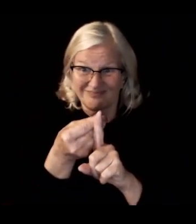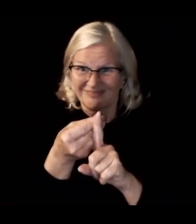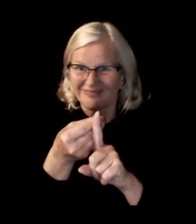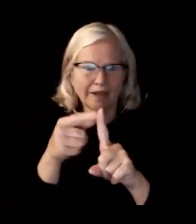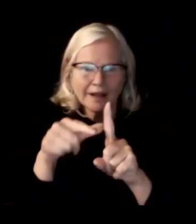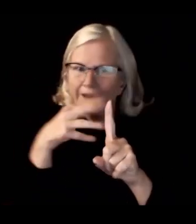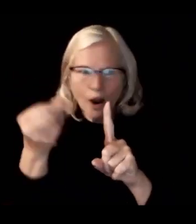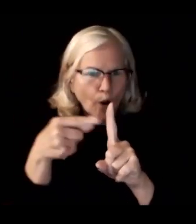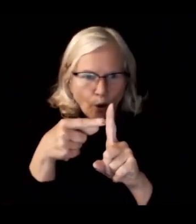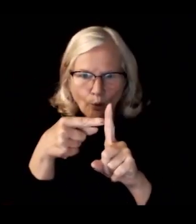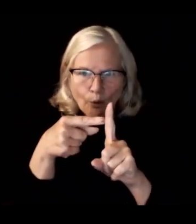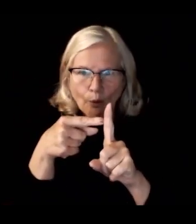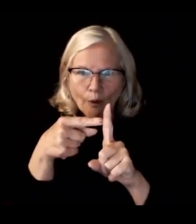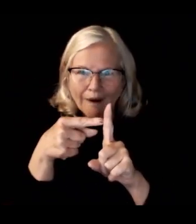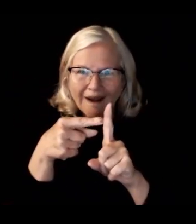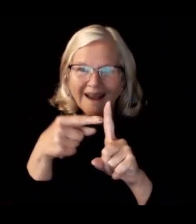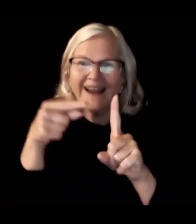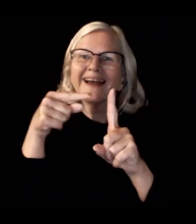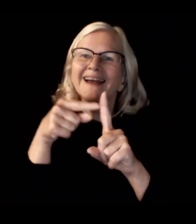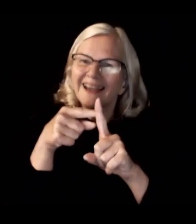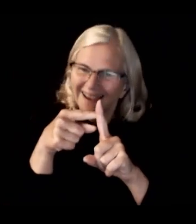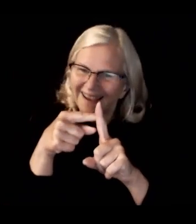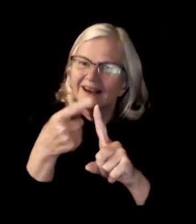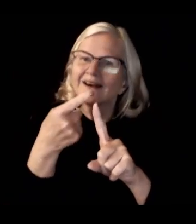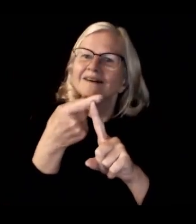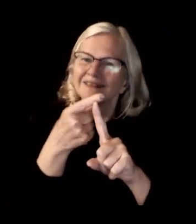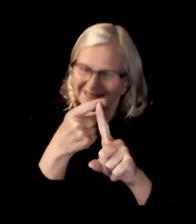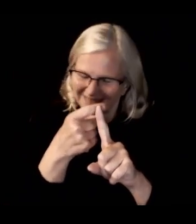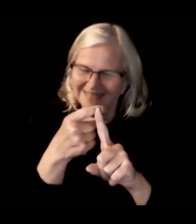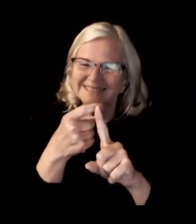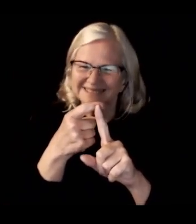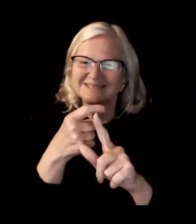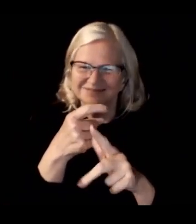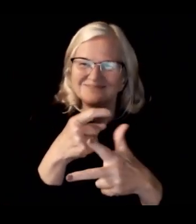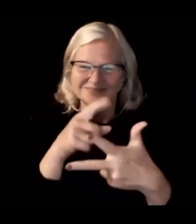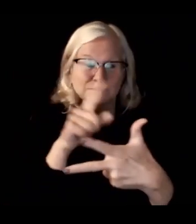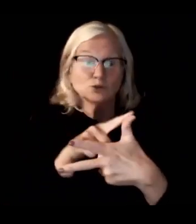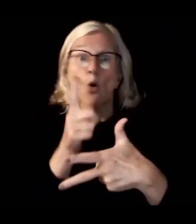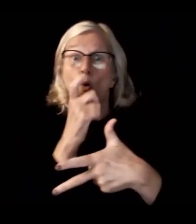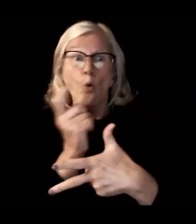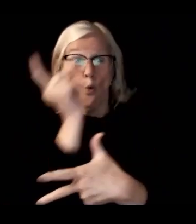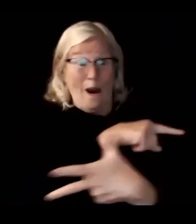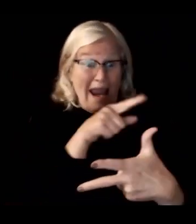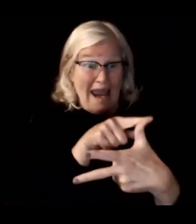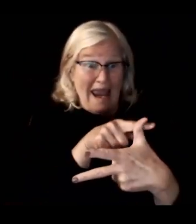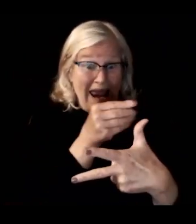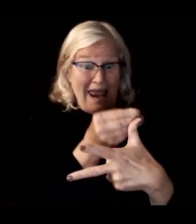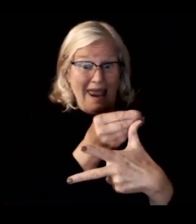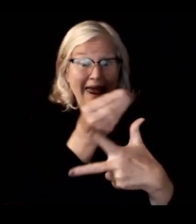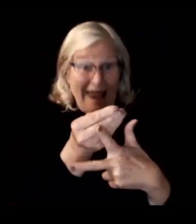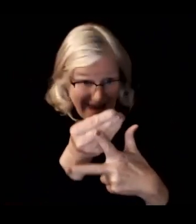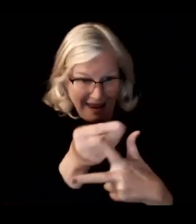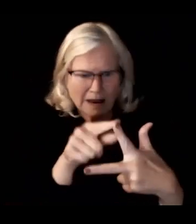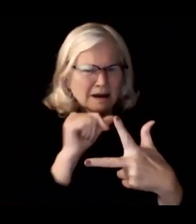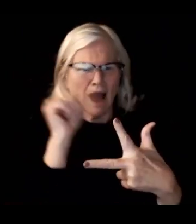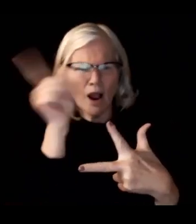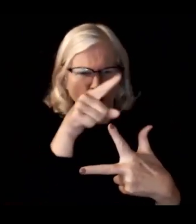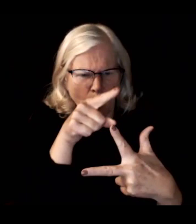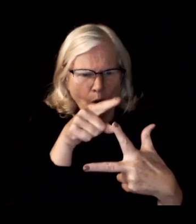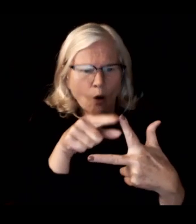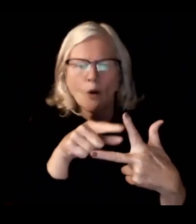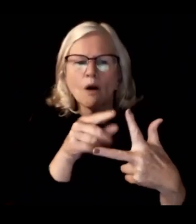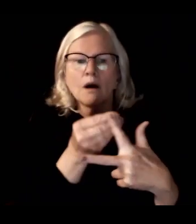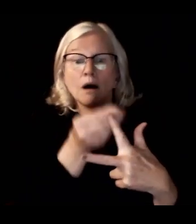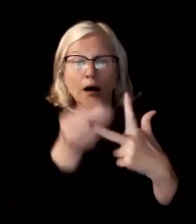tertiary that you have? No, not yet. Not more than a handful, but we're not at the point where I could say